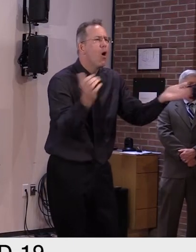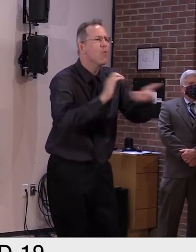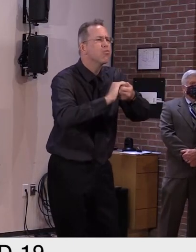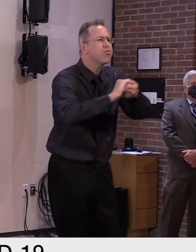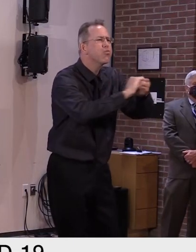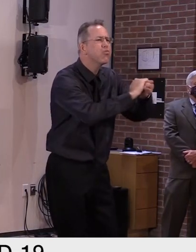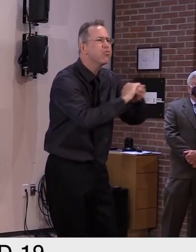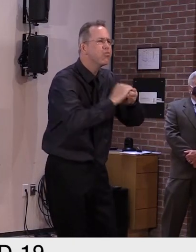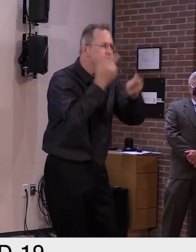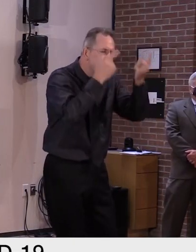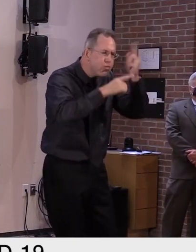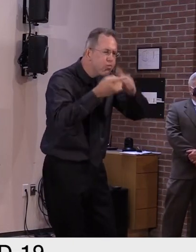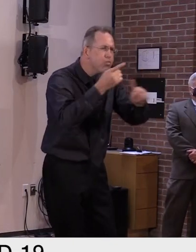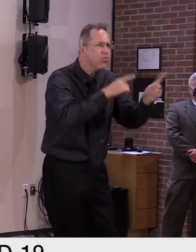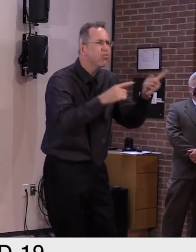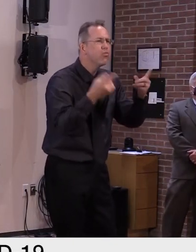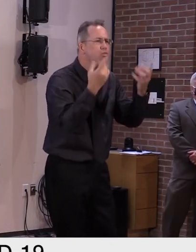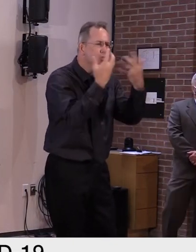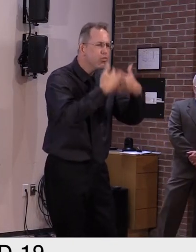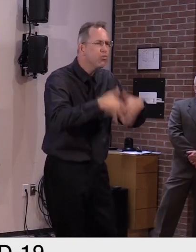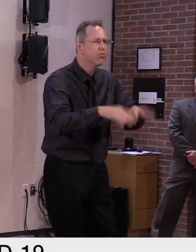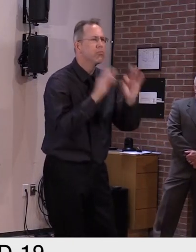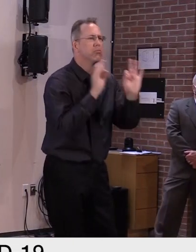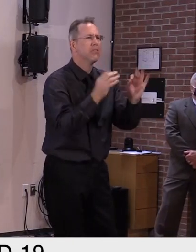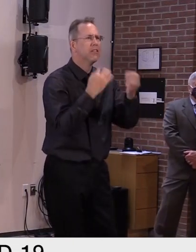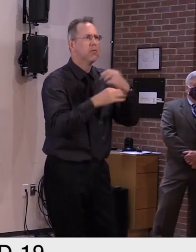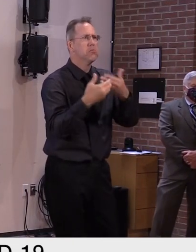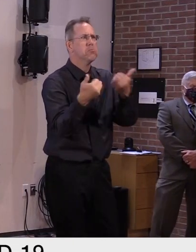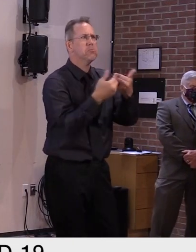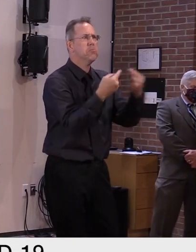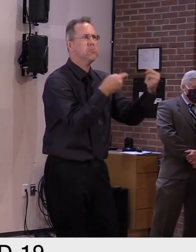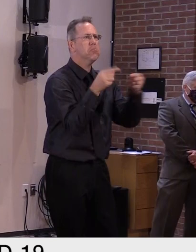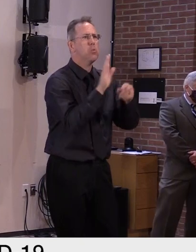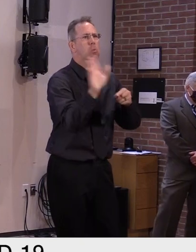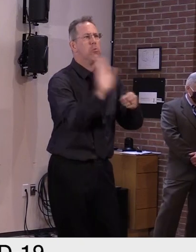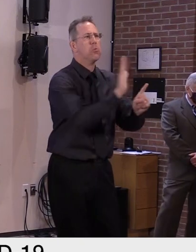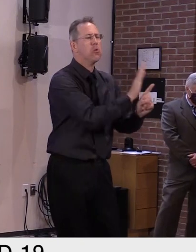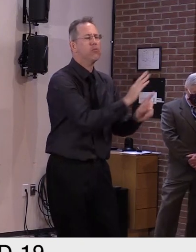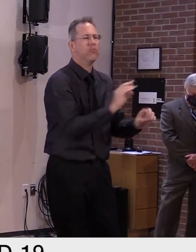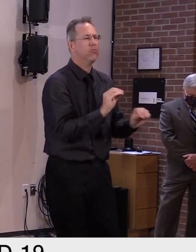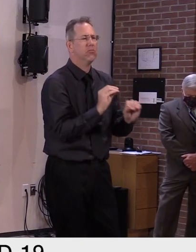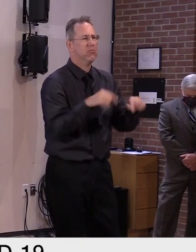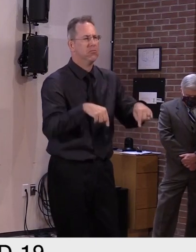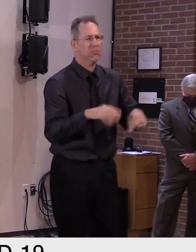Steve? Governor, on those unemployment numbers, or employment numbers,